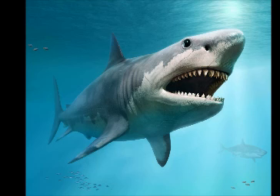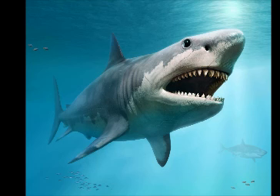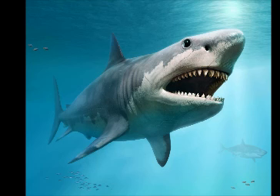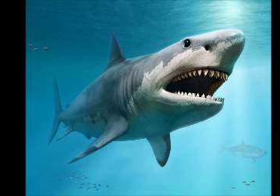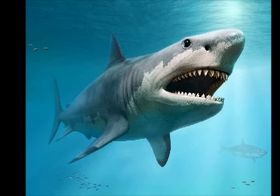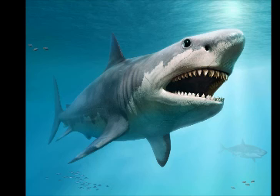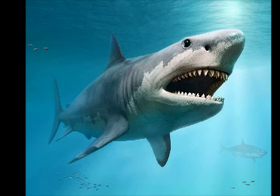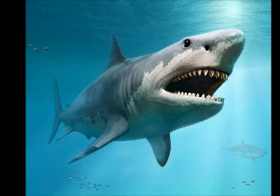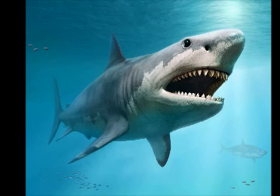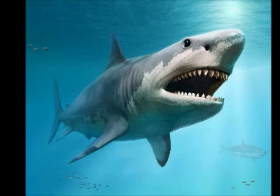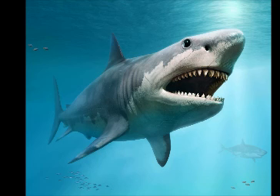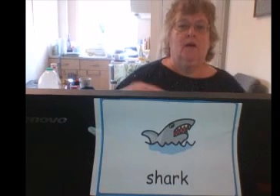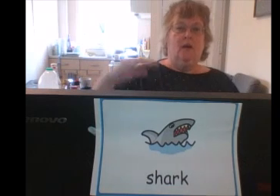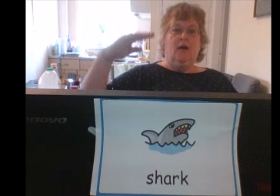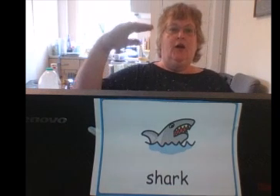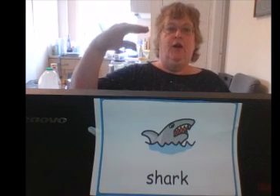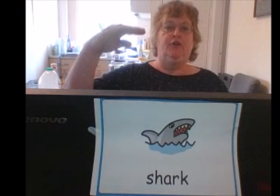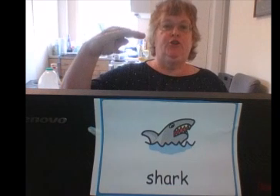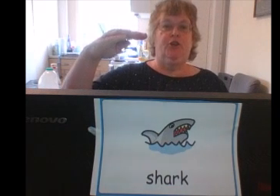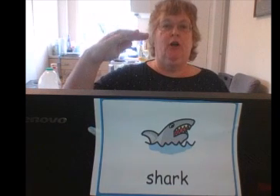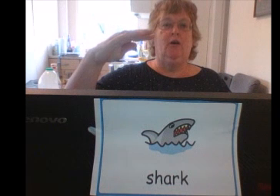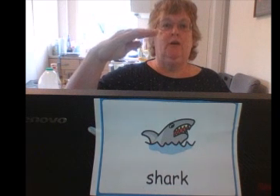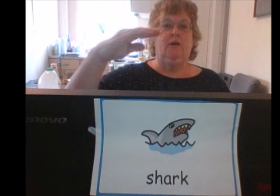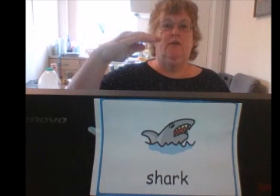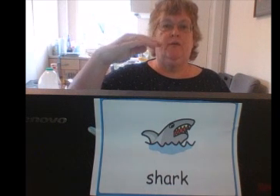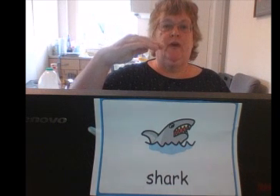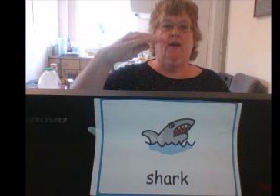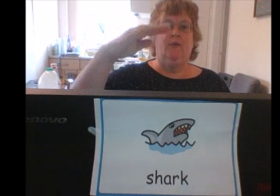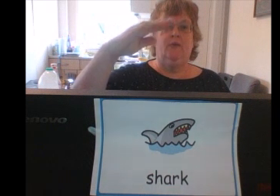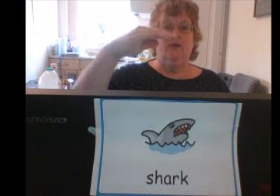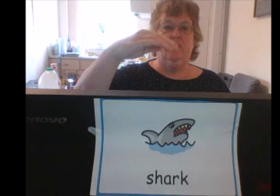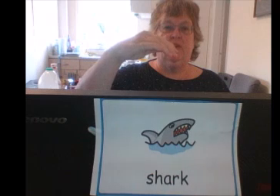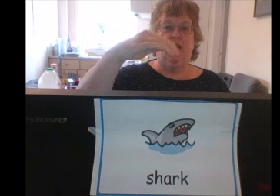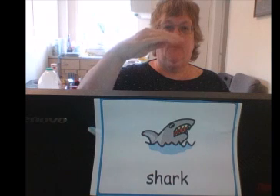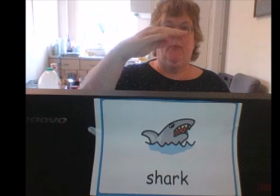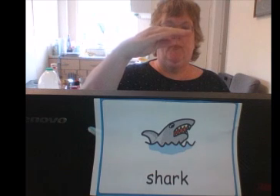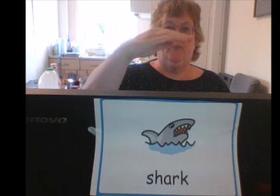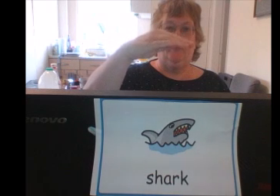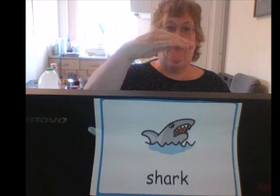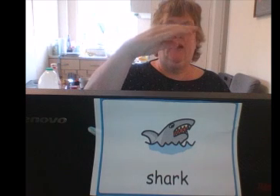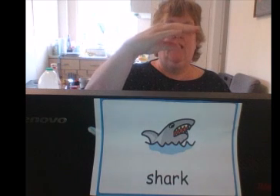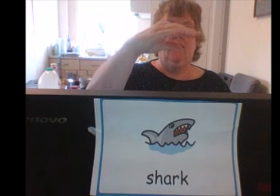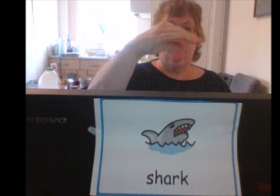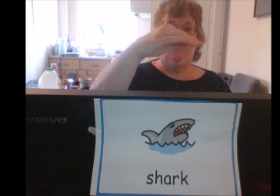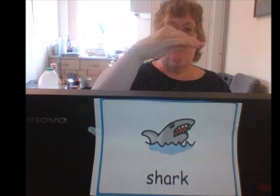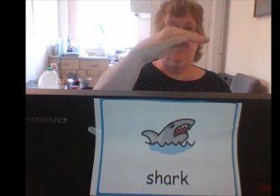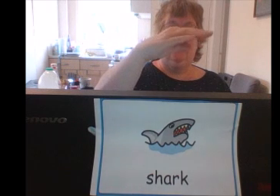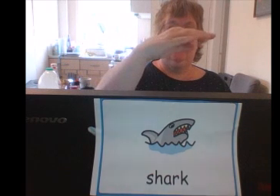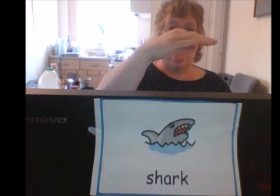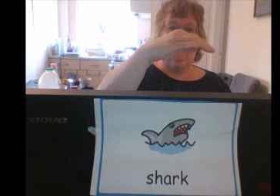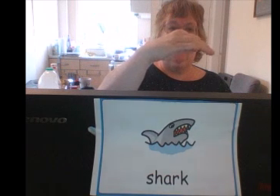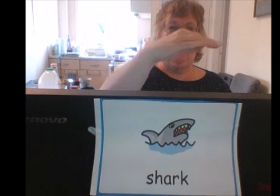Shark. A shark is very snappy. A shark is